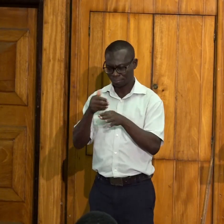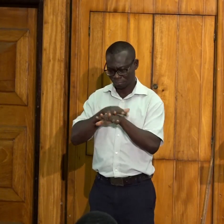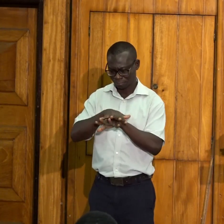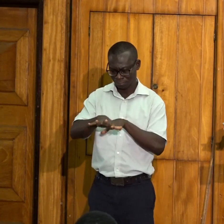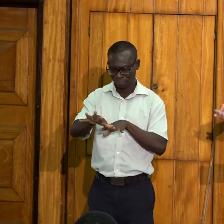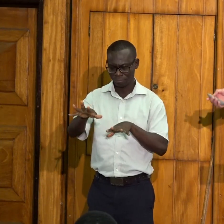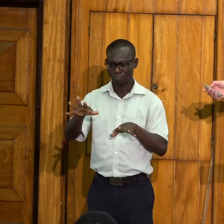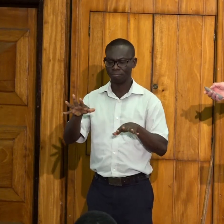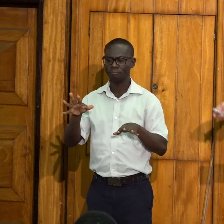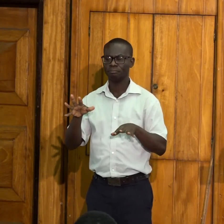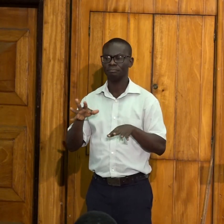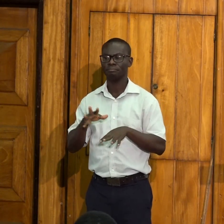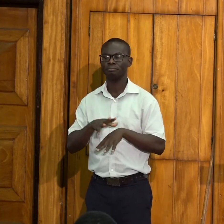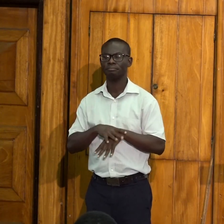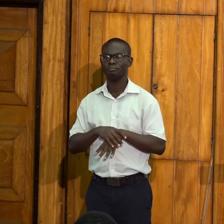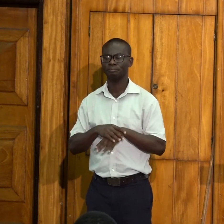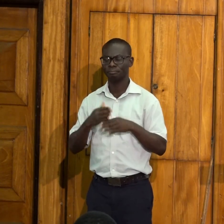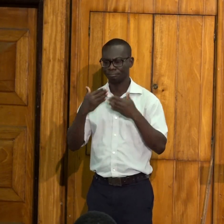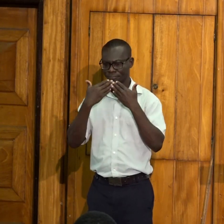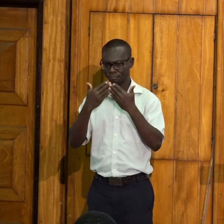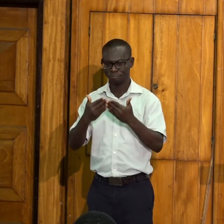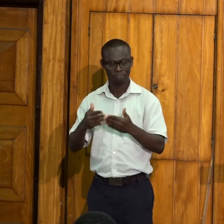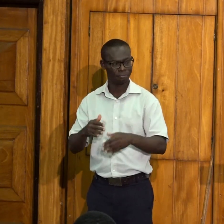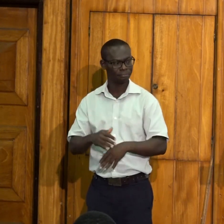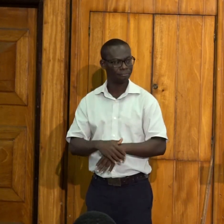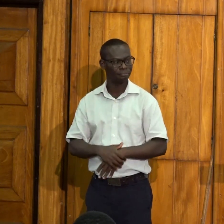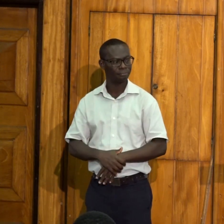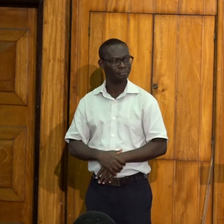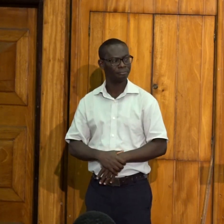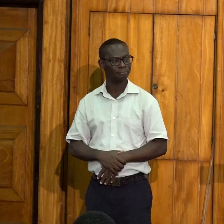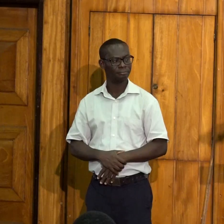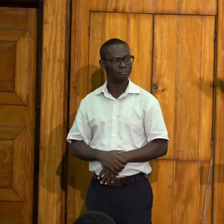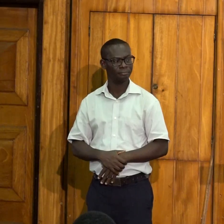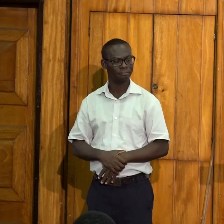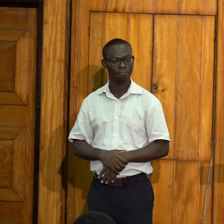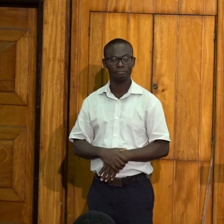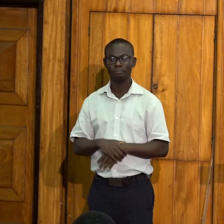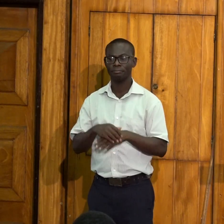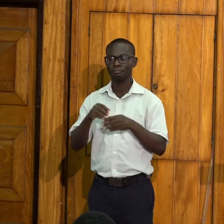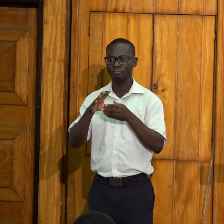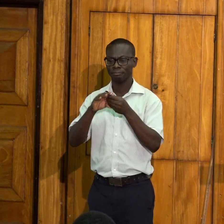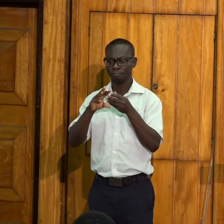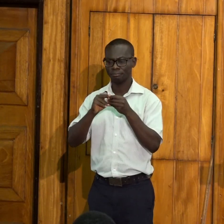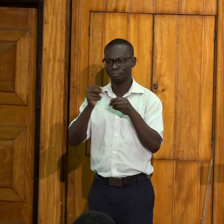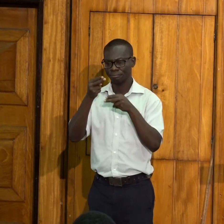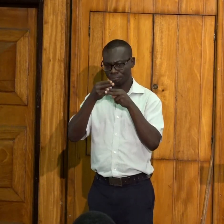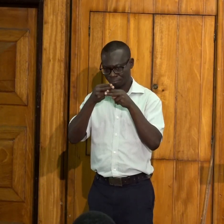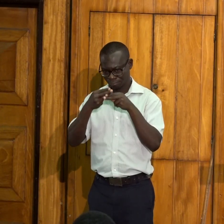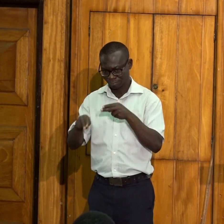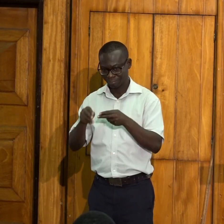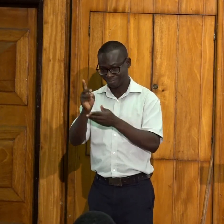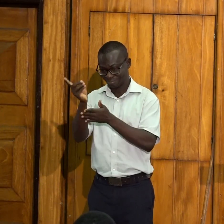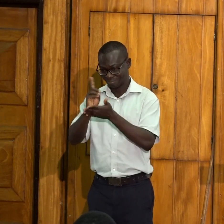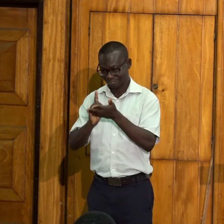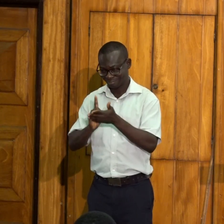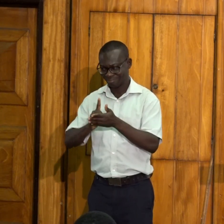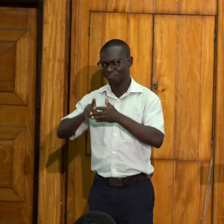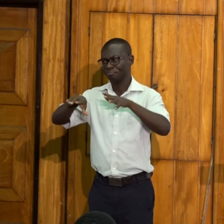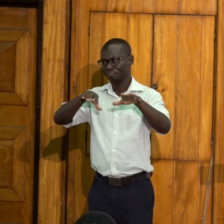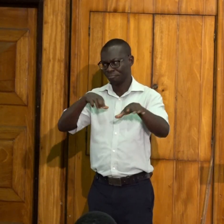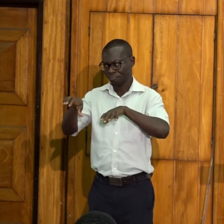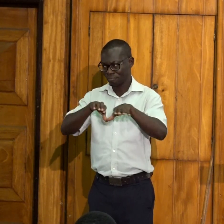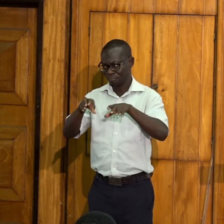guidance. Thank you. That is a brief dip into the human-centered design activities under impact